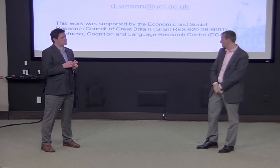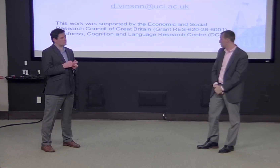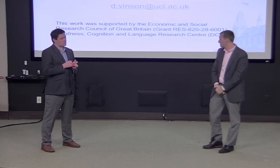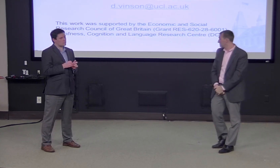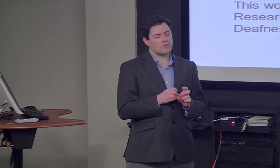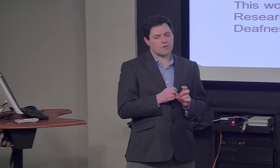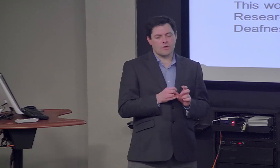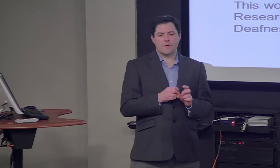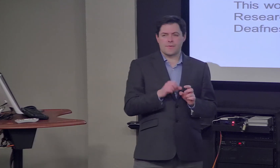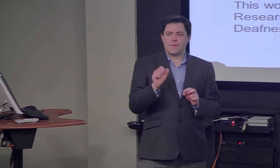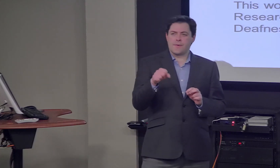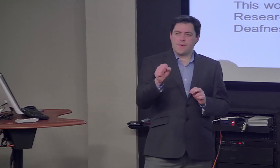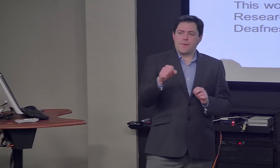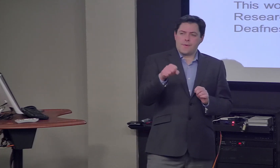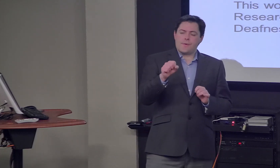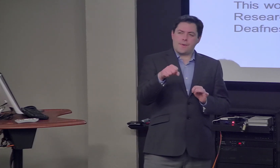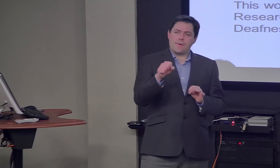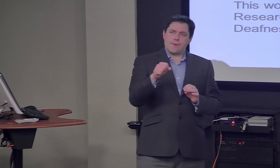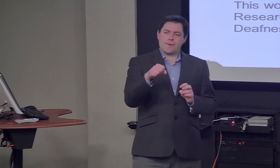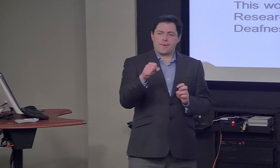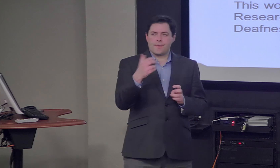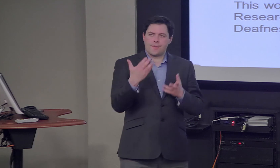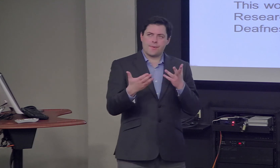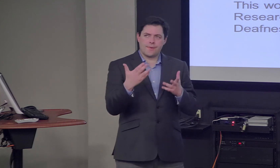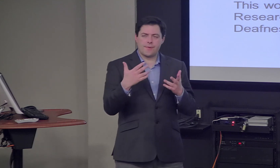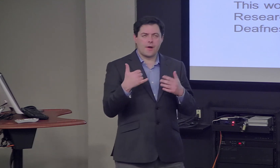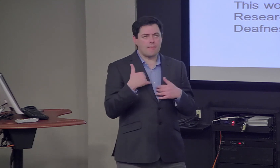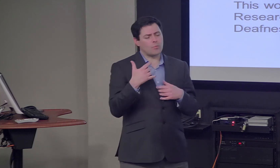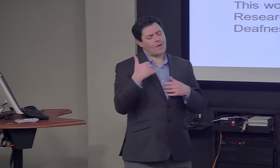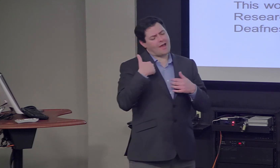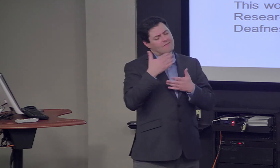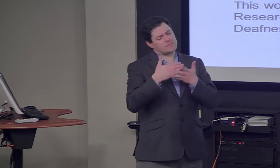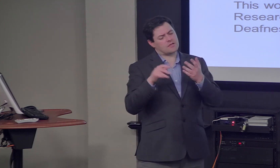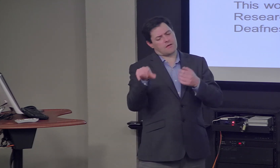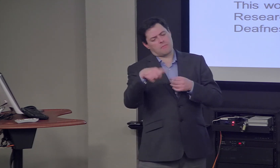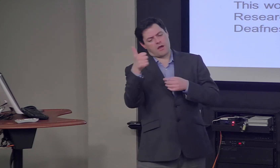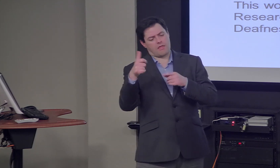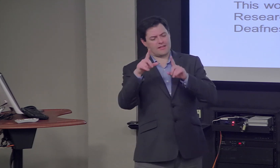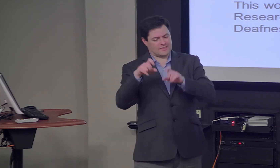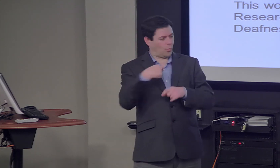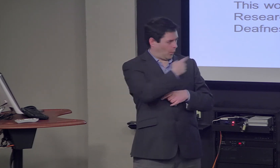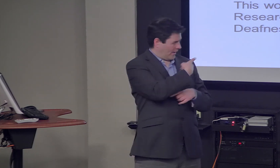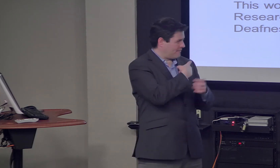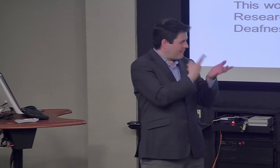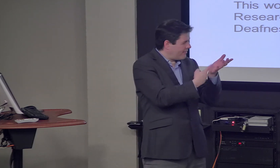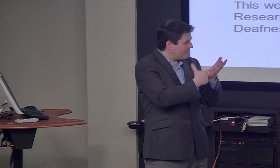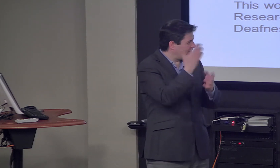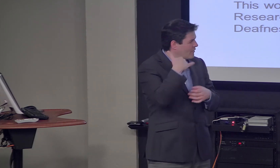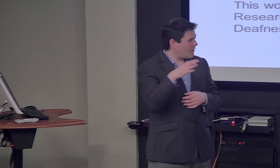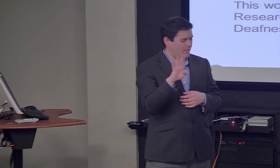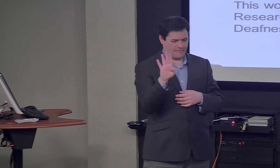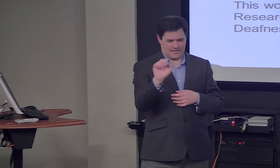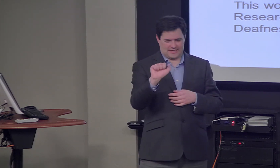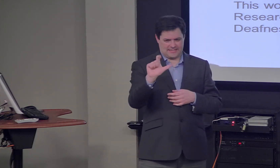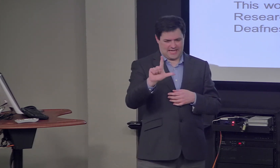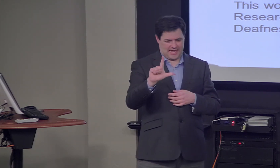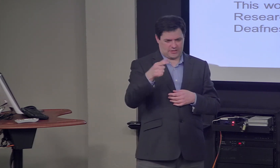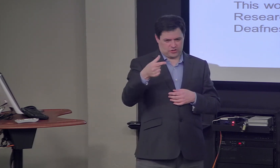a clear understanding of the language grammatically and the whole foundation. I know we've talked before